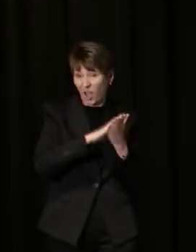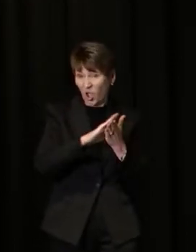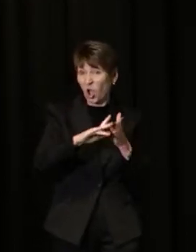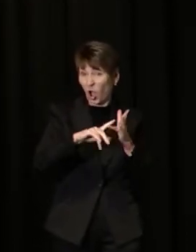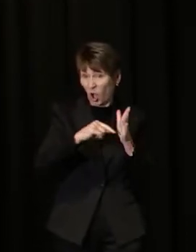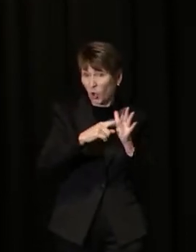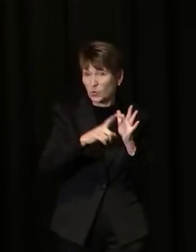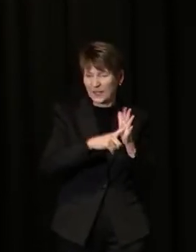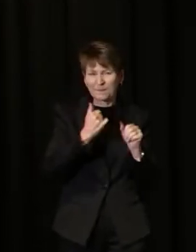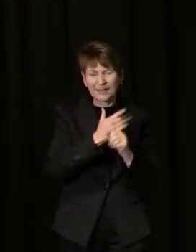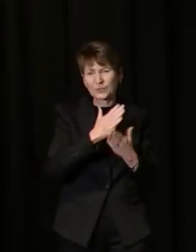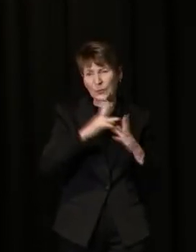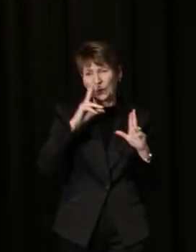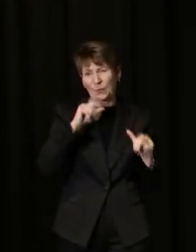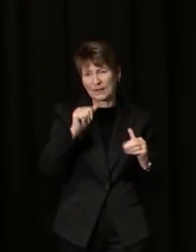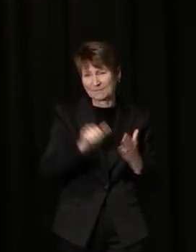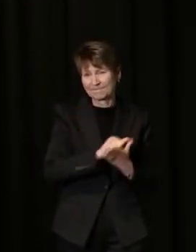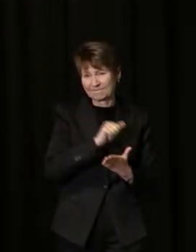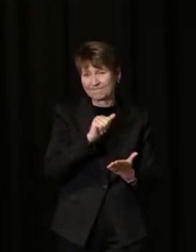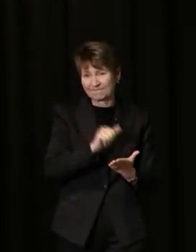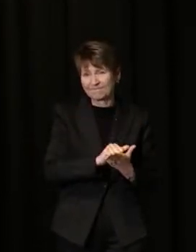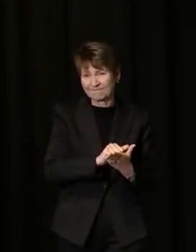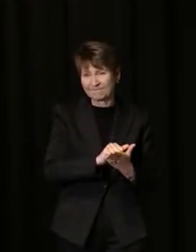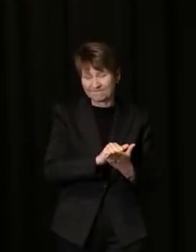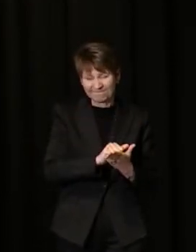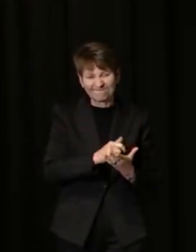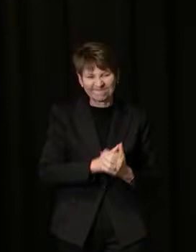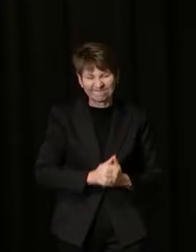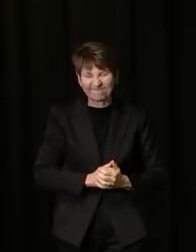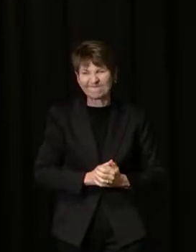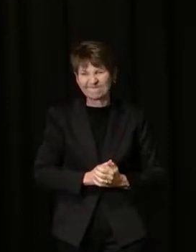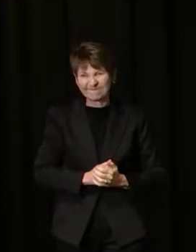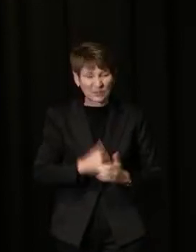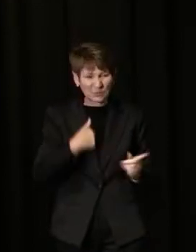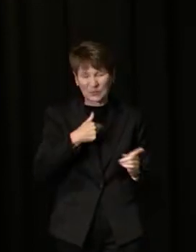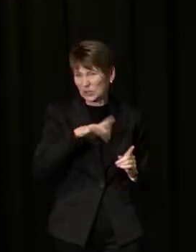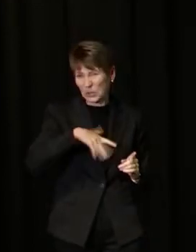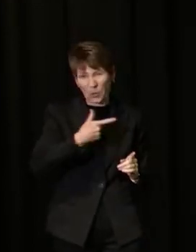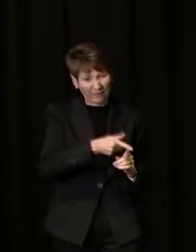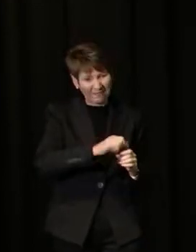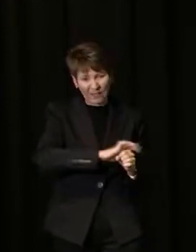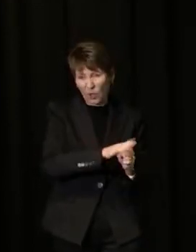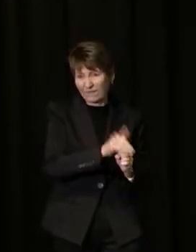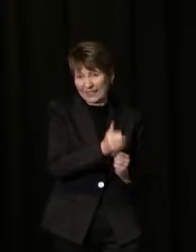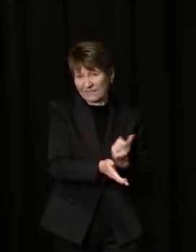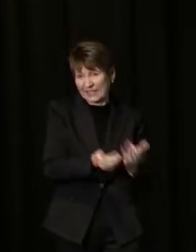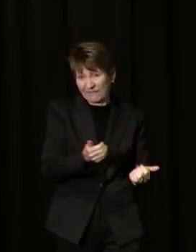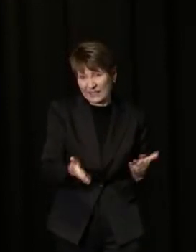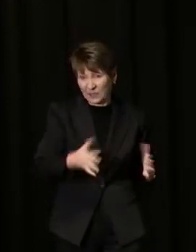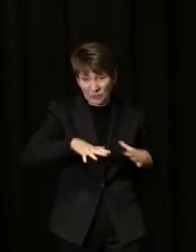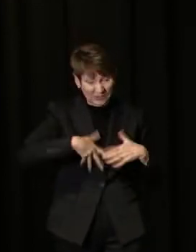they're cared for in the appropriate manner, and that it's not passed on.